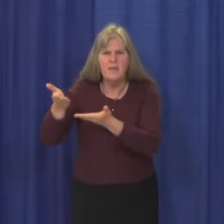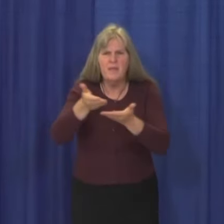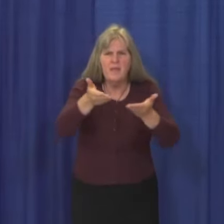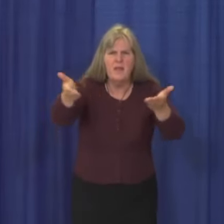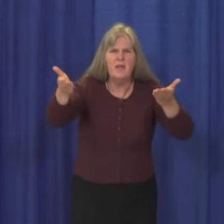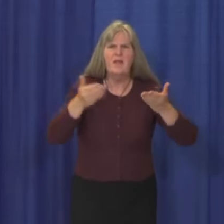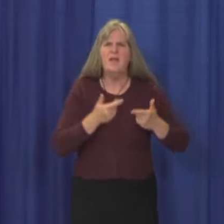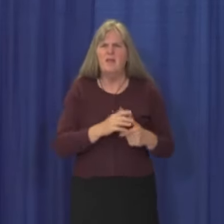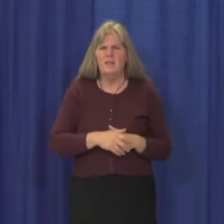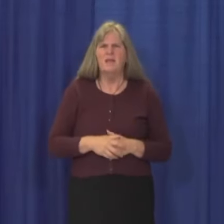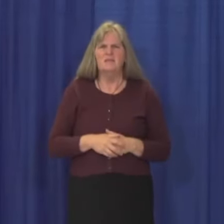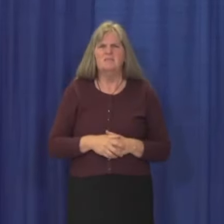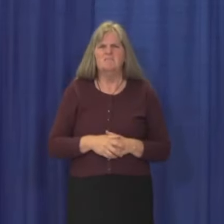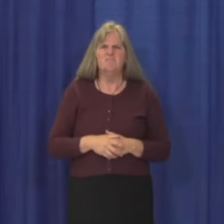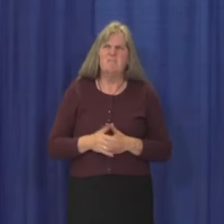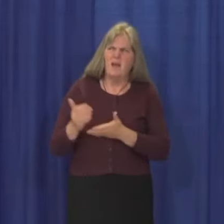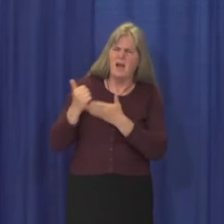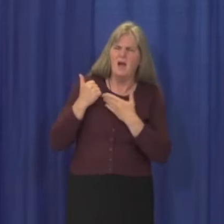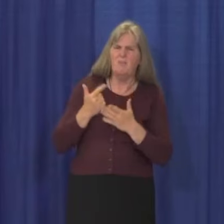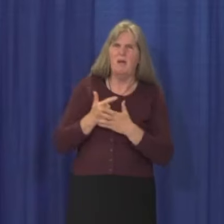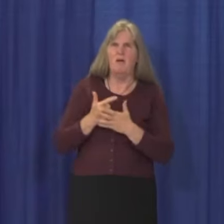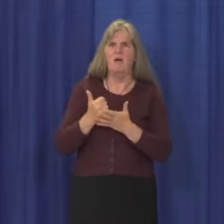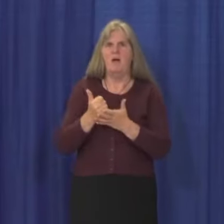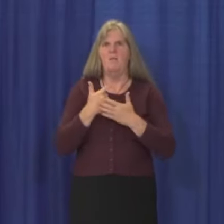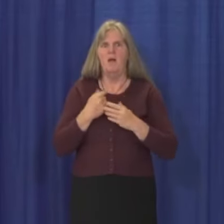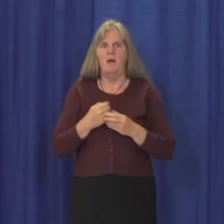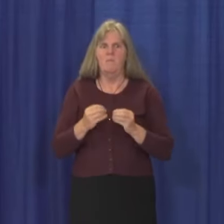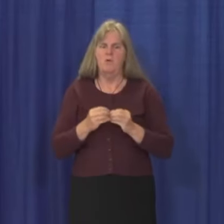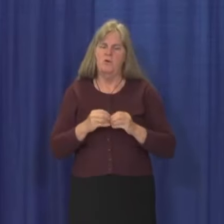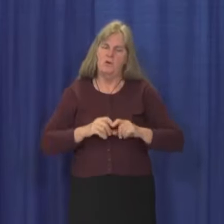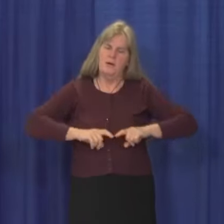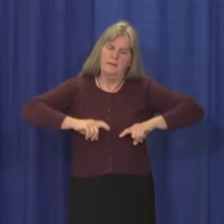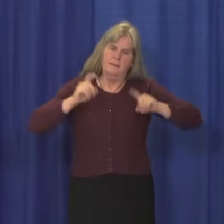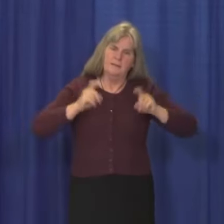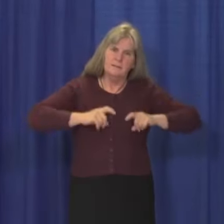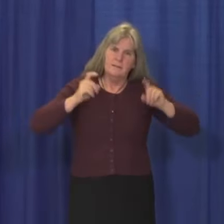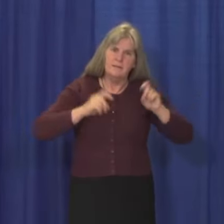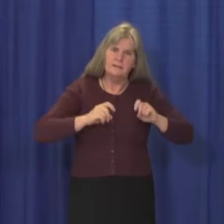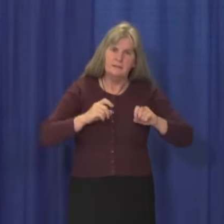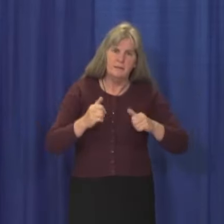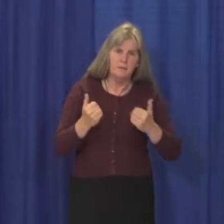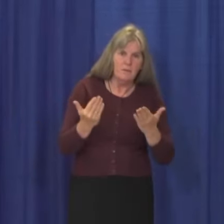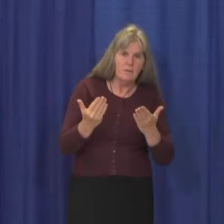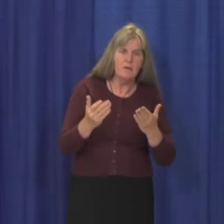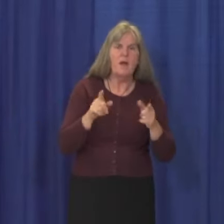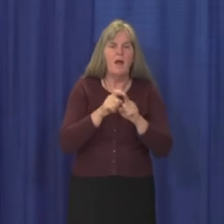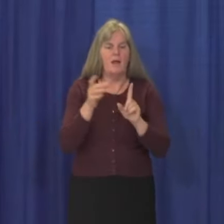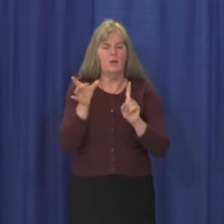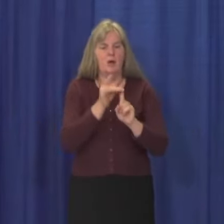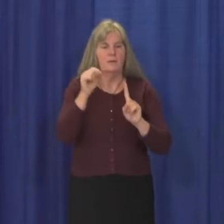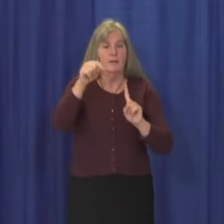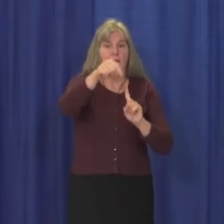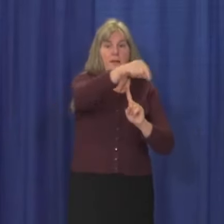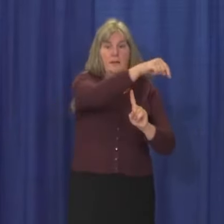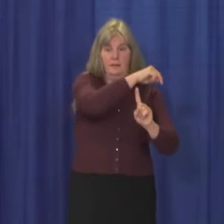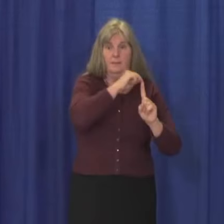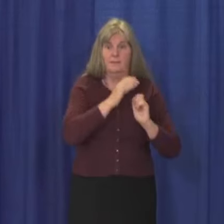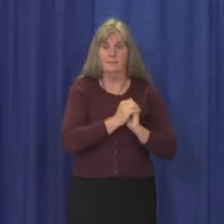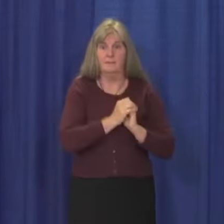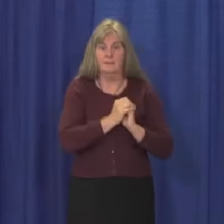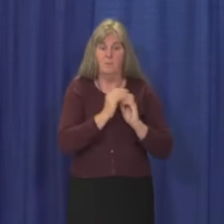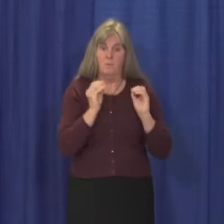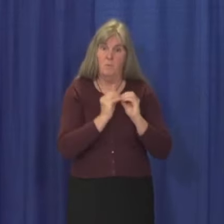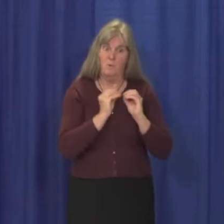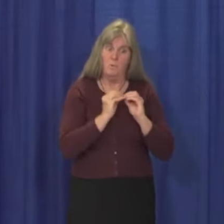equipment as well. This will boost our testing and contact tracing capacity and also ensure that we can continue to